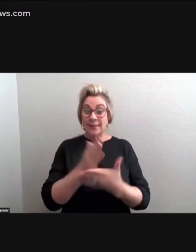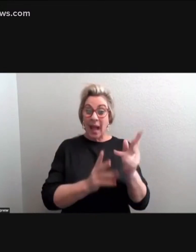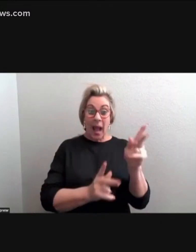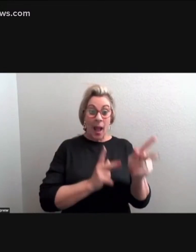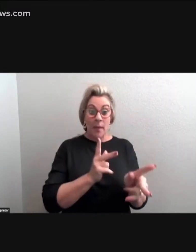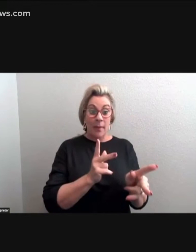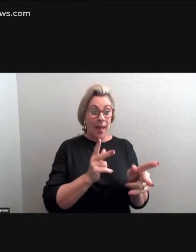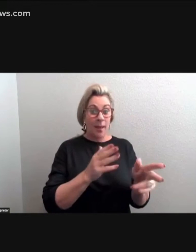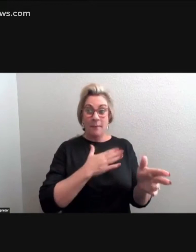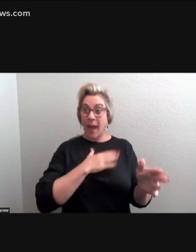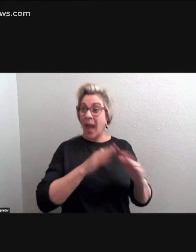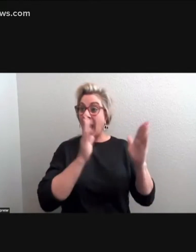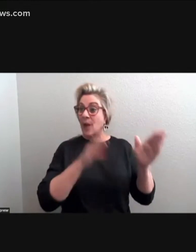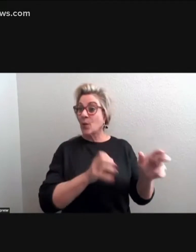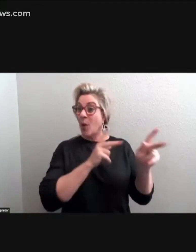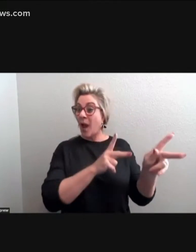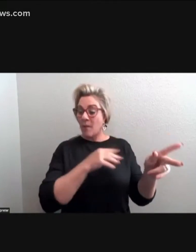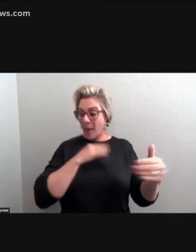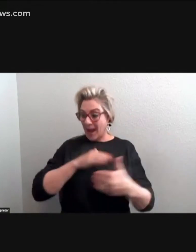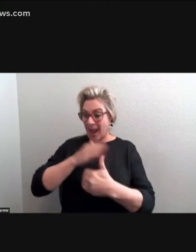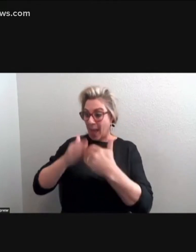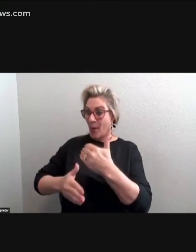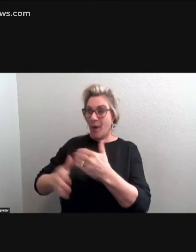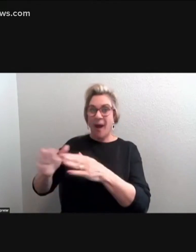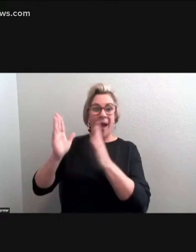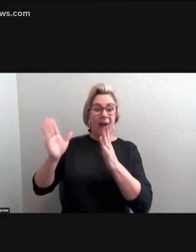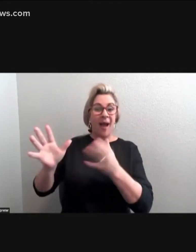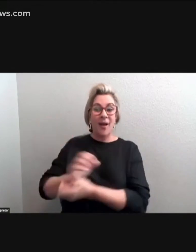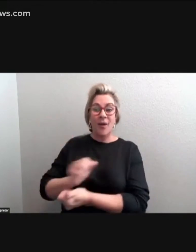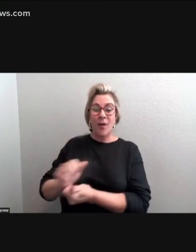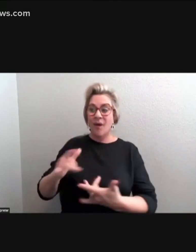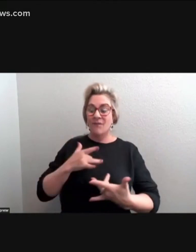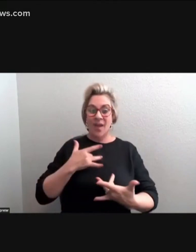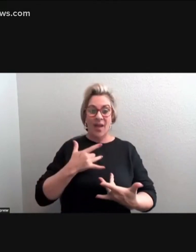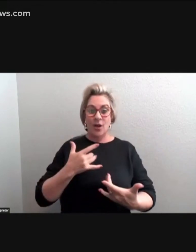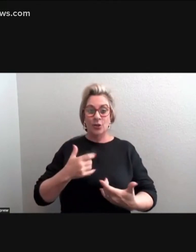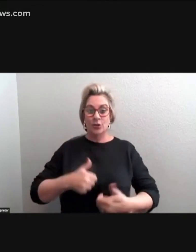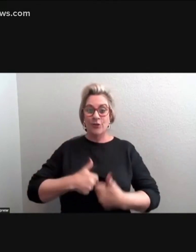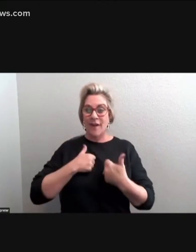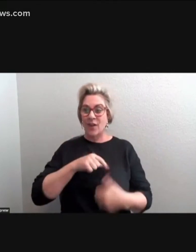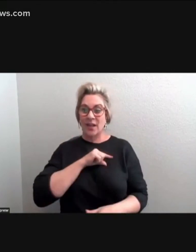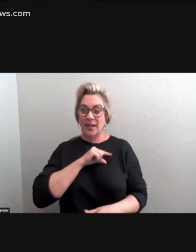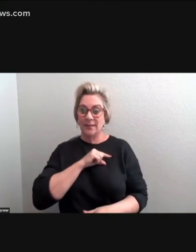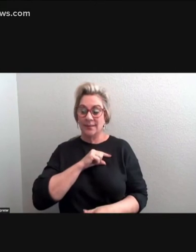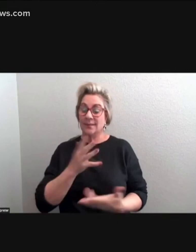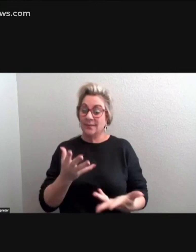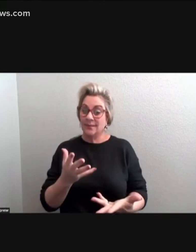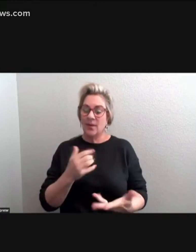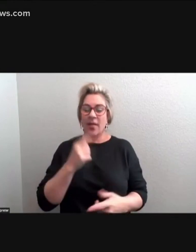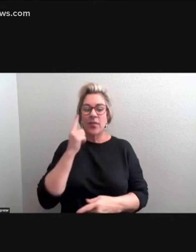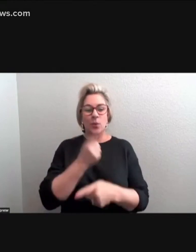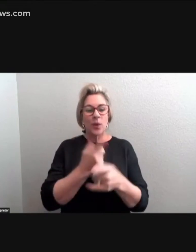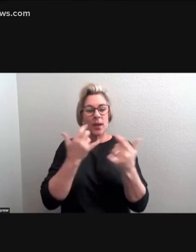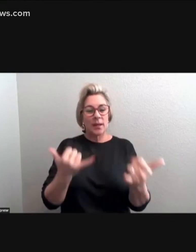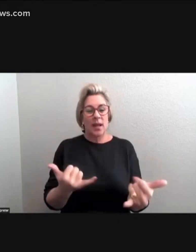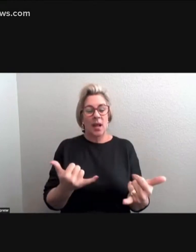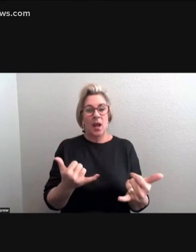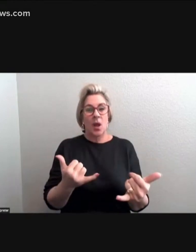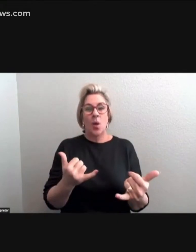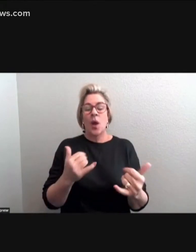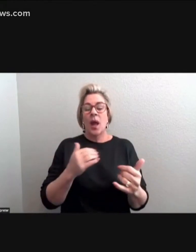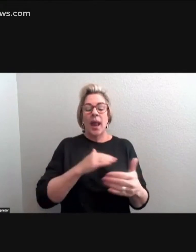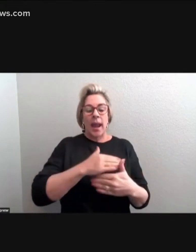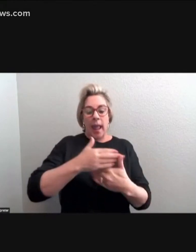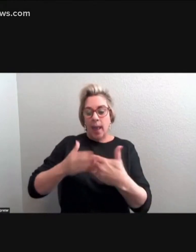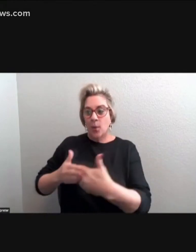whose houses were spared, but yet their neighbors weren't, and the feeling of survivor guilt. You know, I do think at this time, great